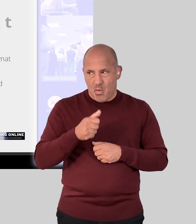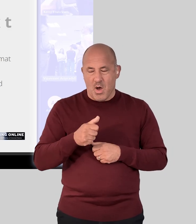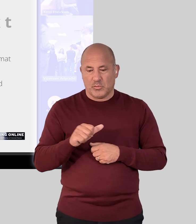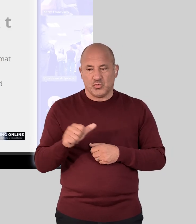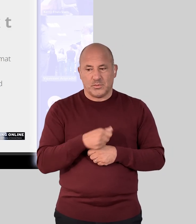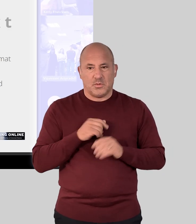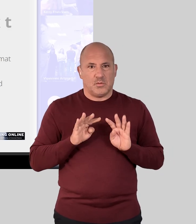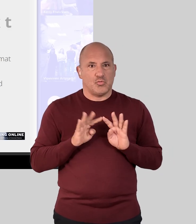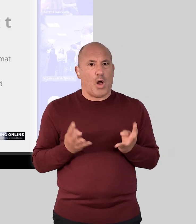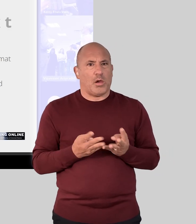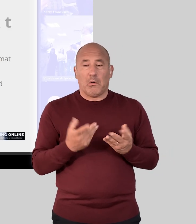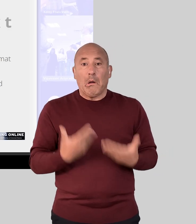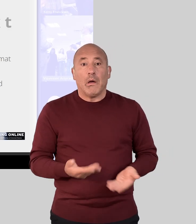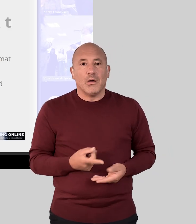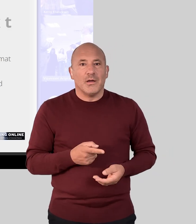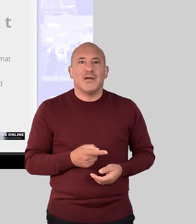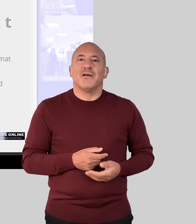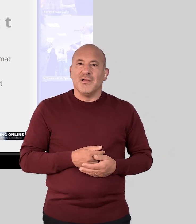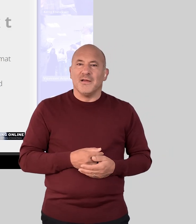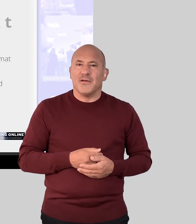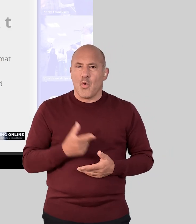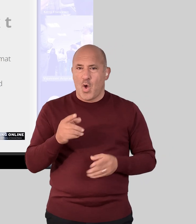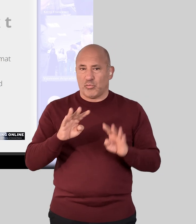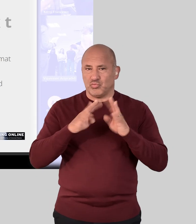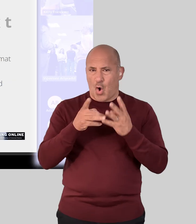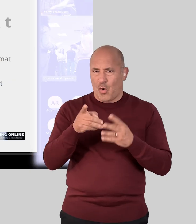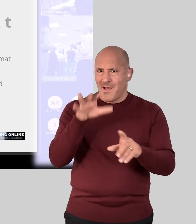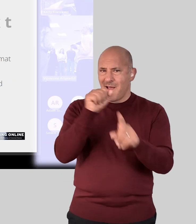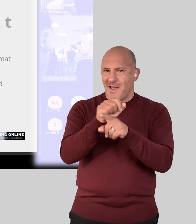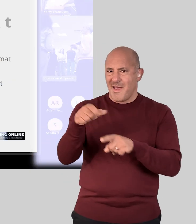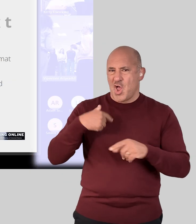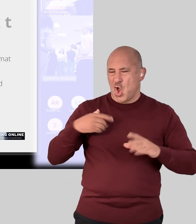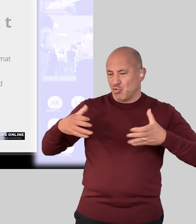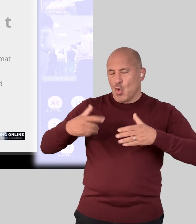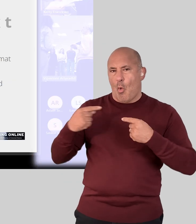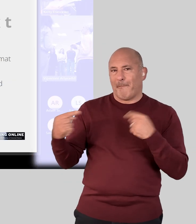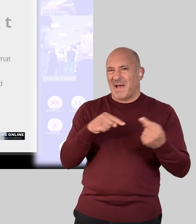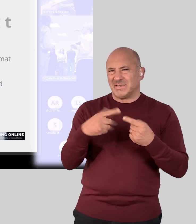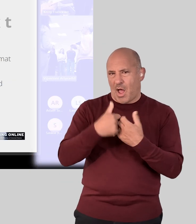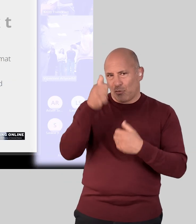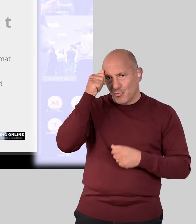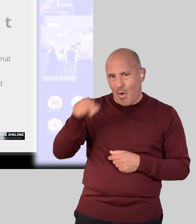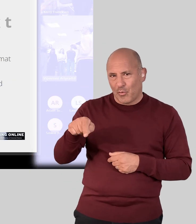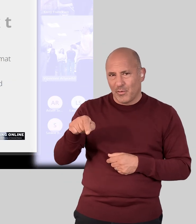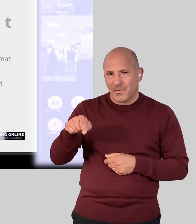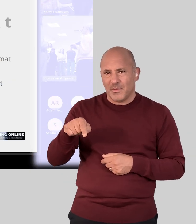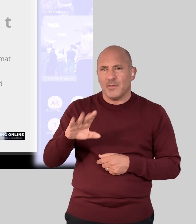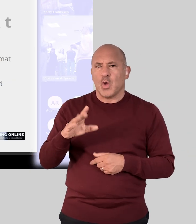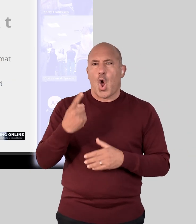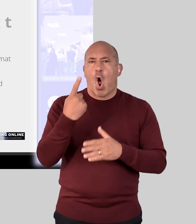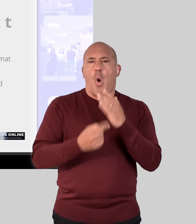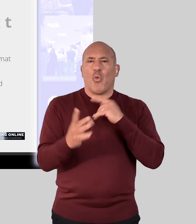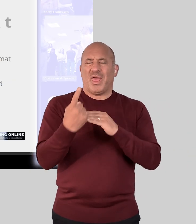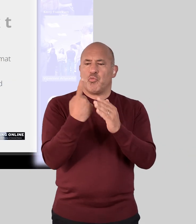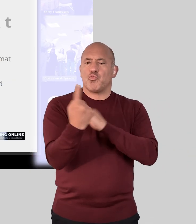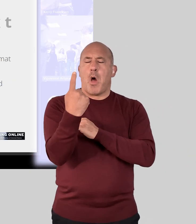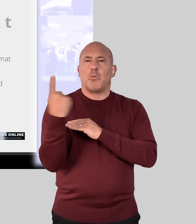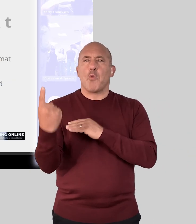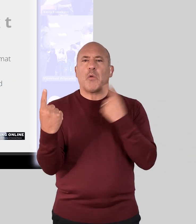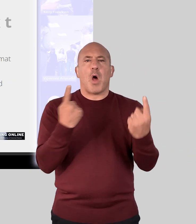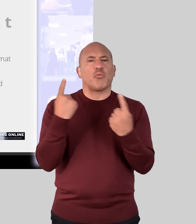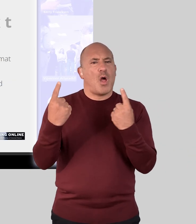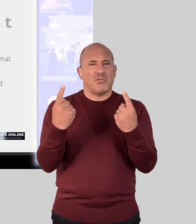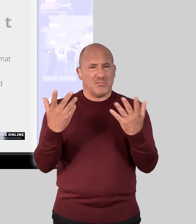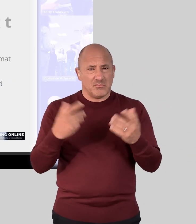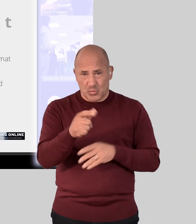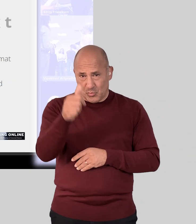begin a circle, being able to identify a circle as open, crew or battle, exclusive to solo performances,